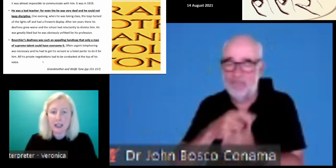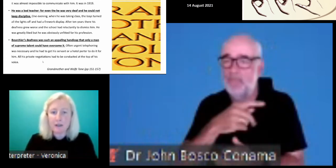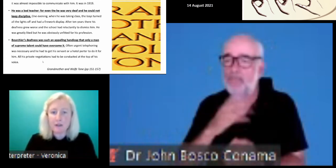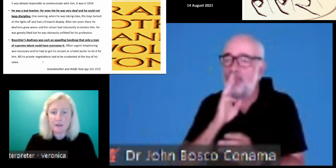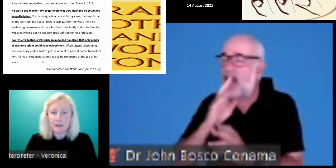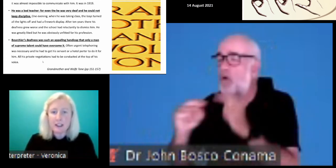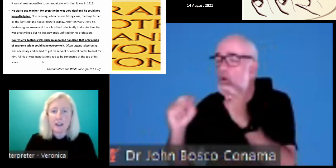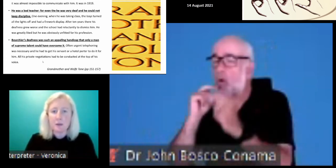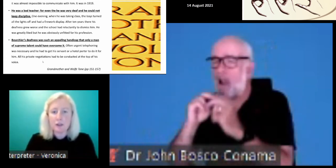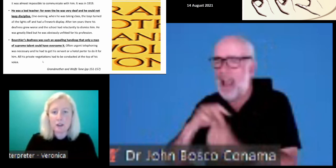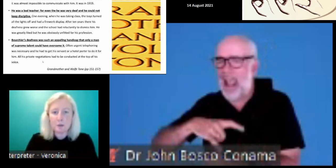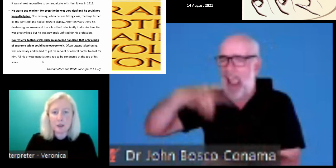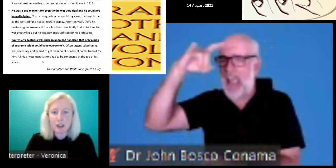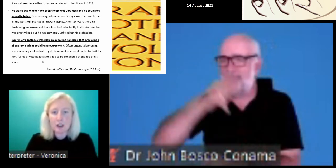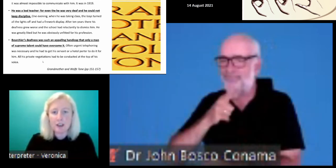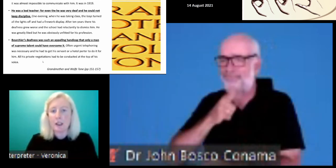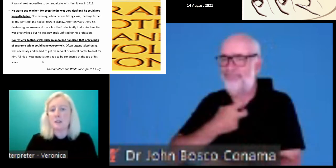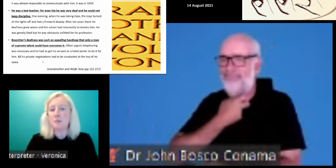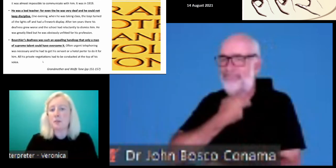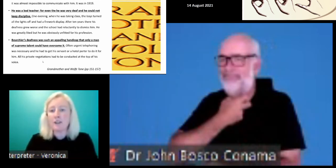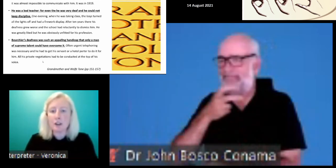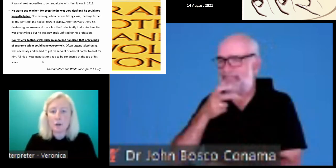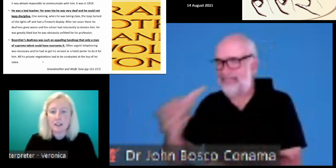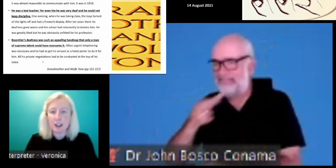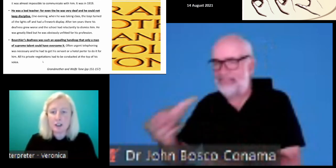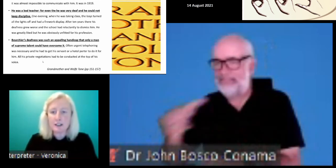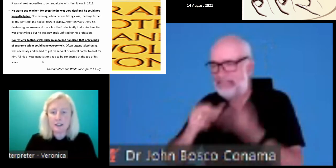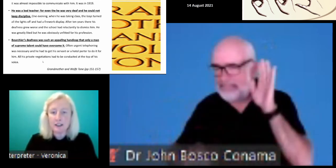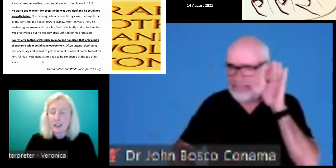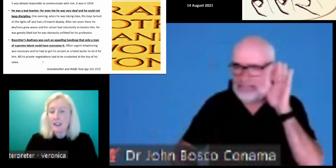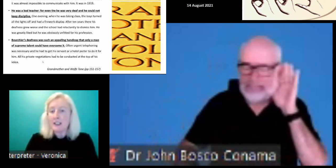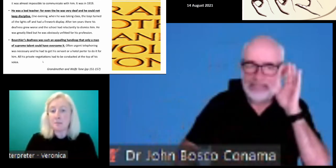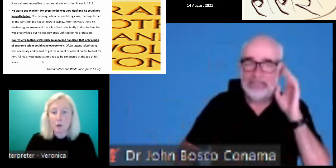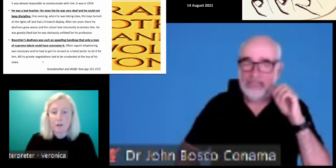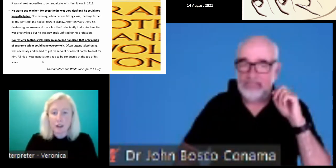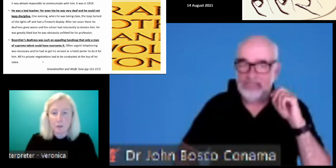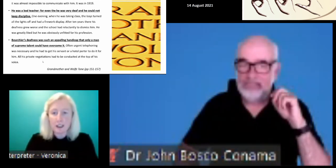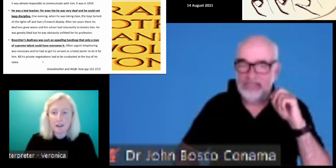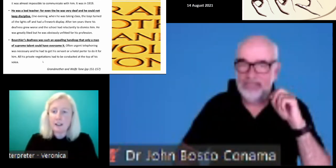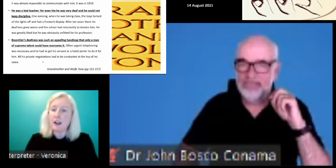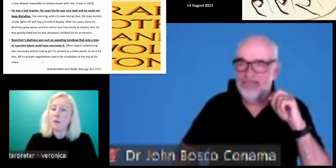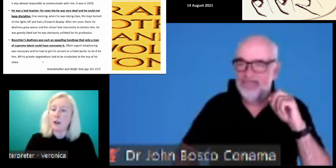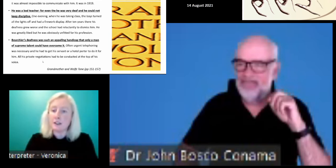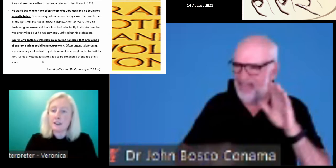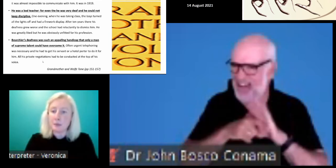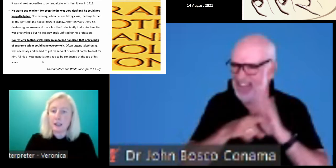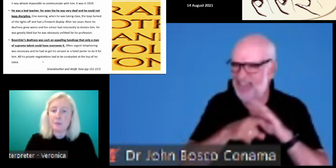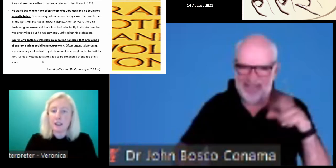behalf. There was written communication, there was private negotiations, spoke very well, while despite being